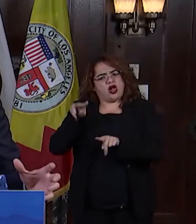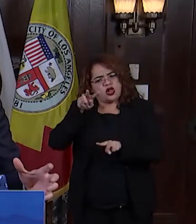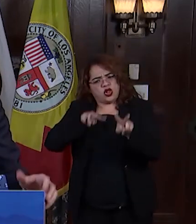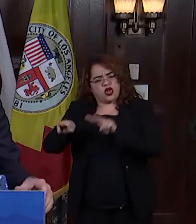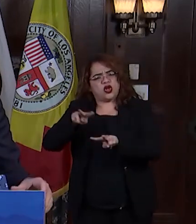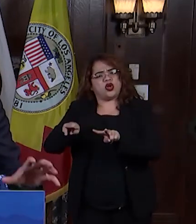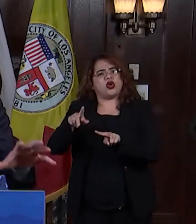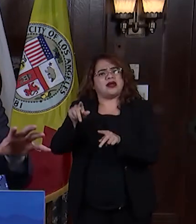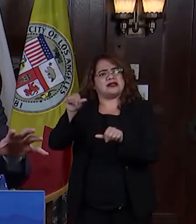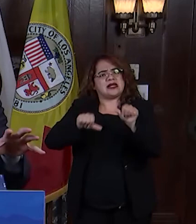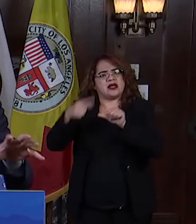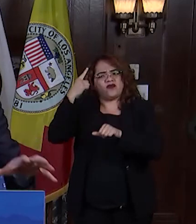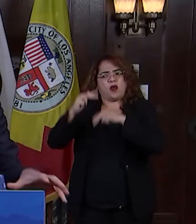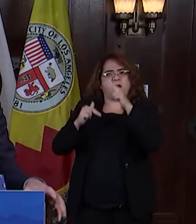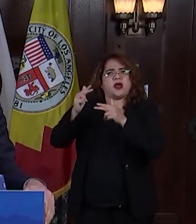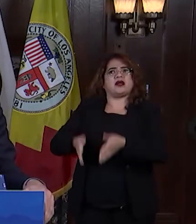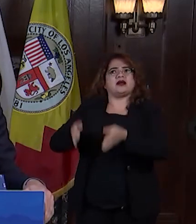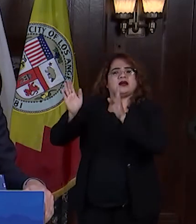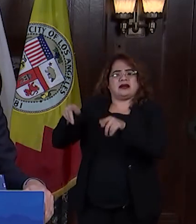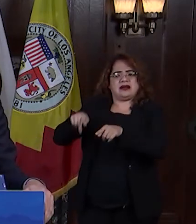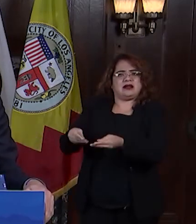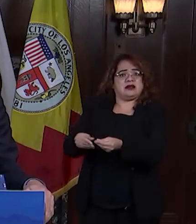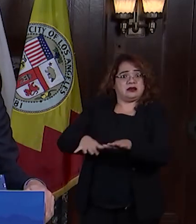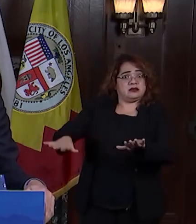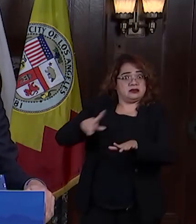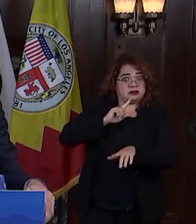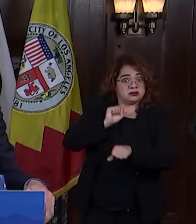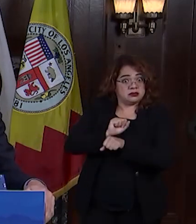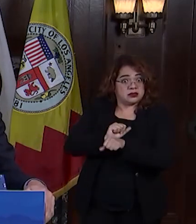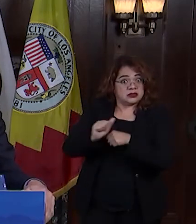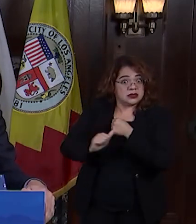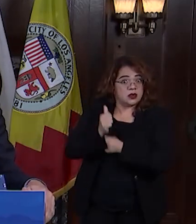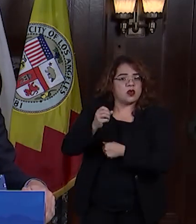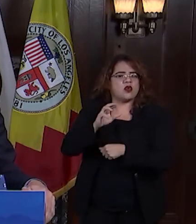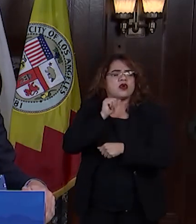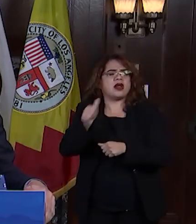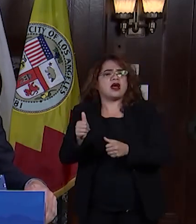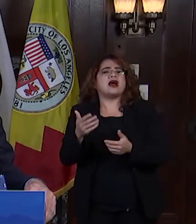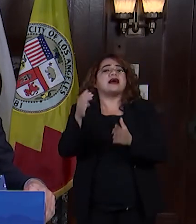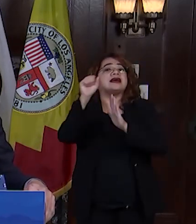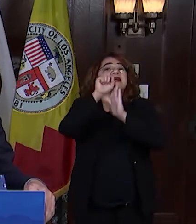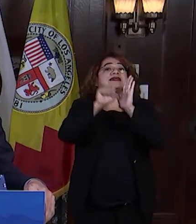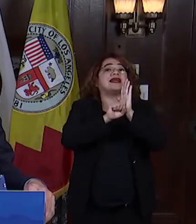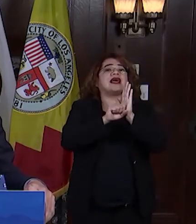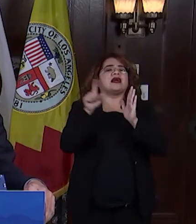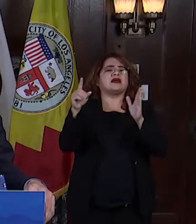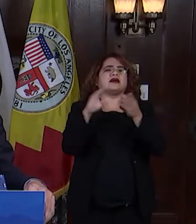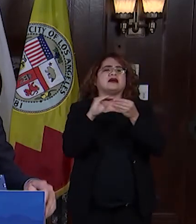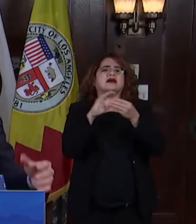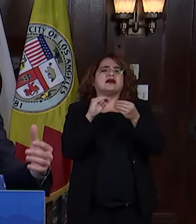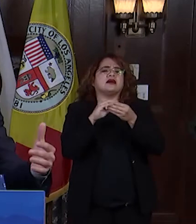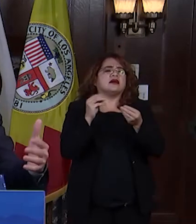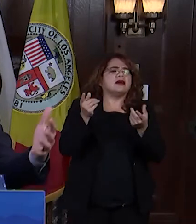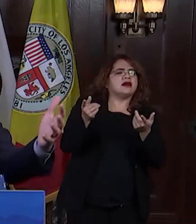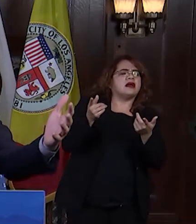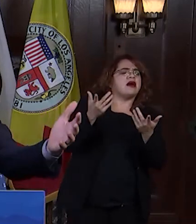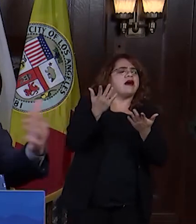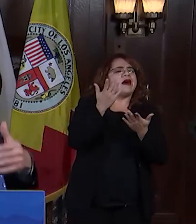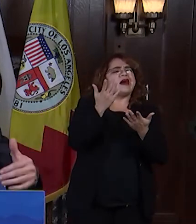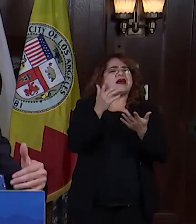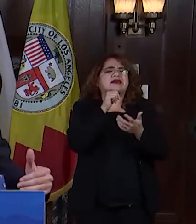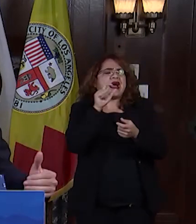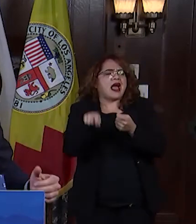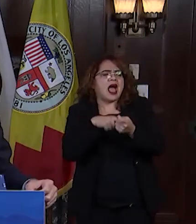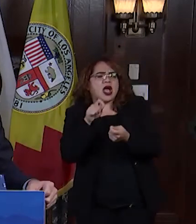to look at that, look at all the sources that come in. I know there's some who've contended that the state stuff isn't as accurate as others.